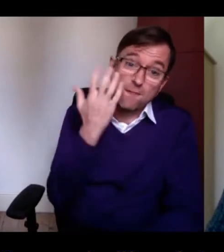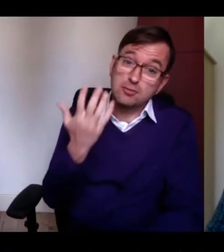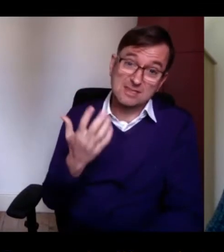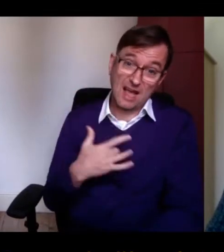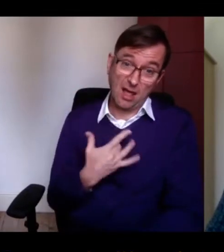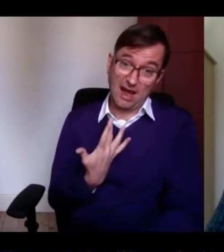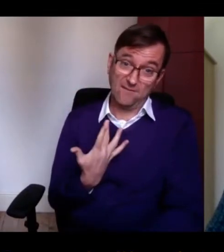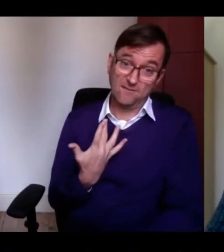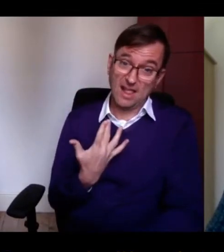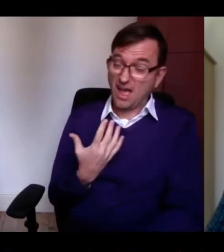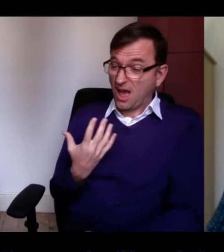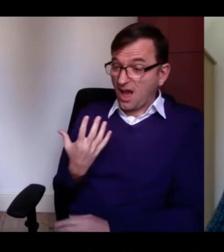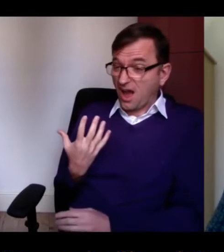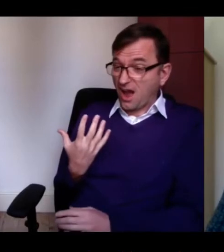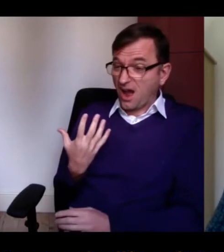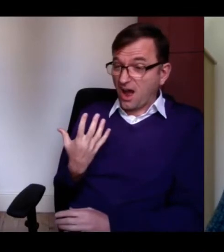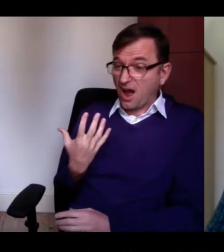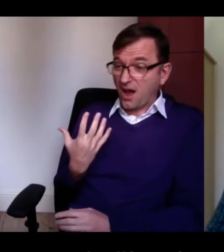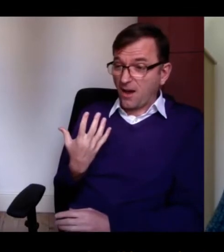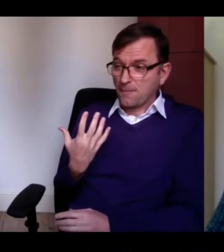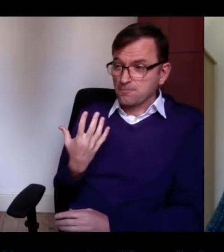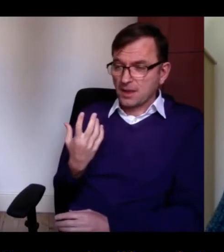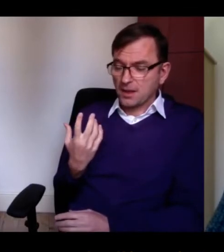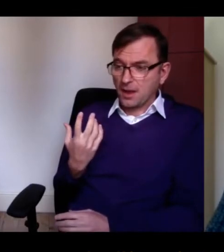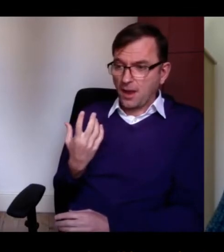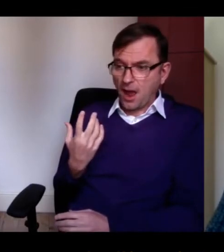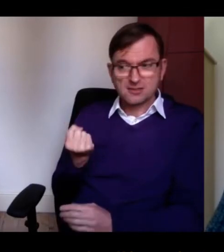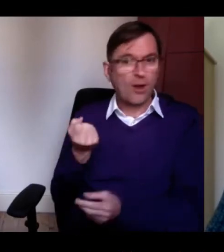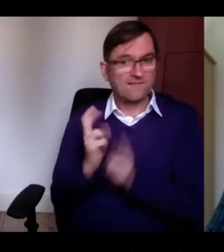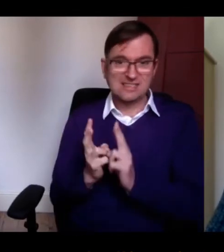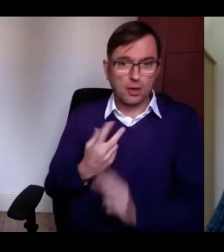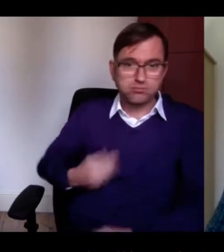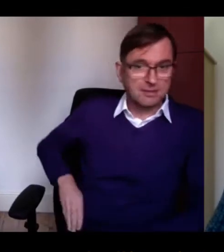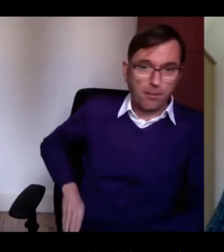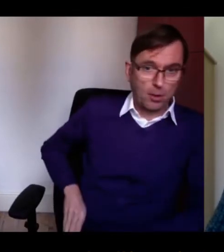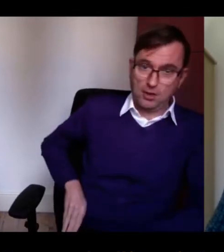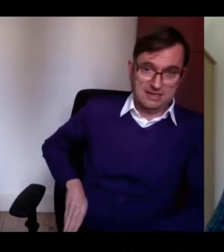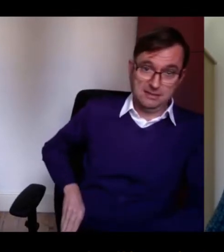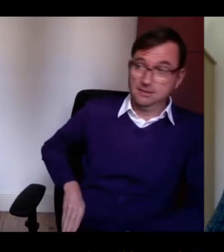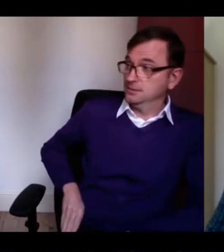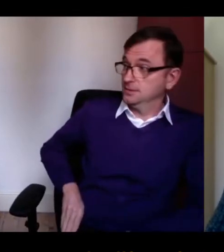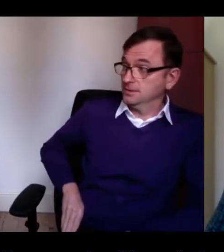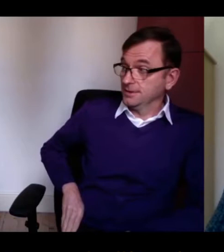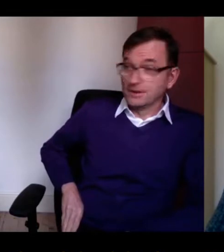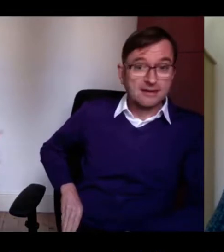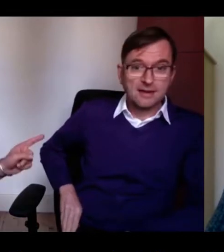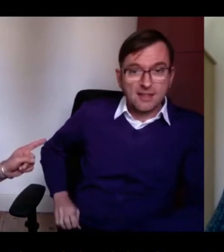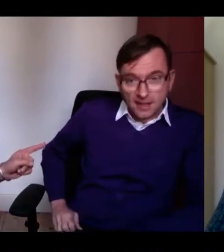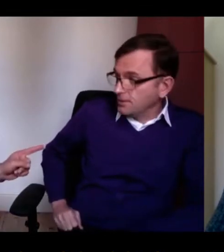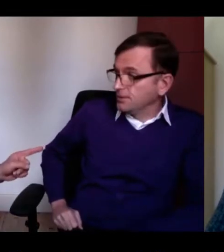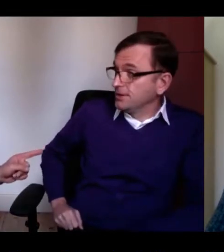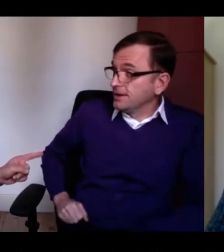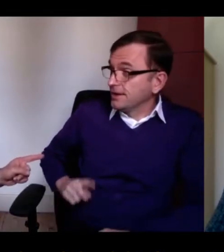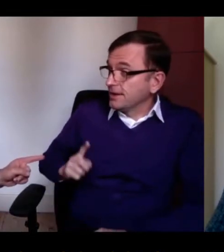I think about everyday life, unfortunately, I don't have an interpreter in my pocket. See, there